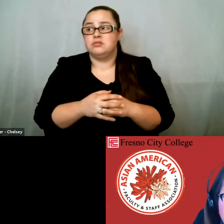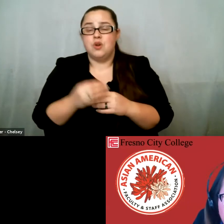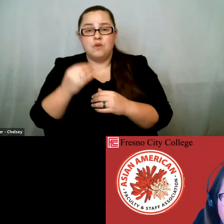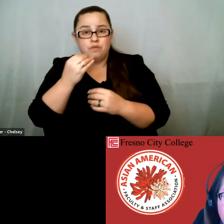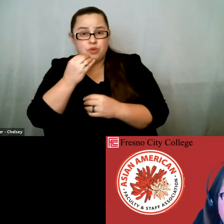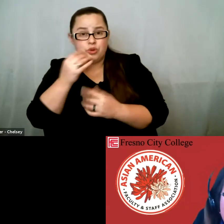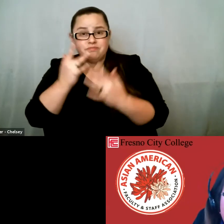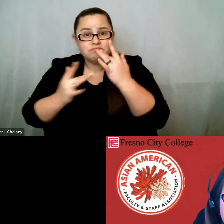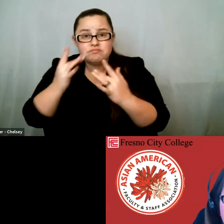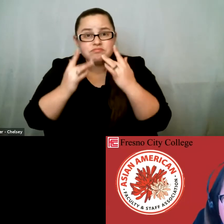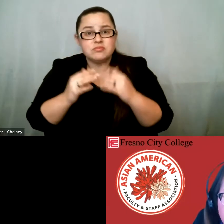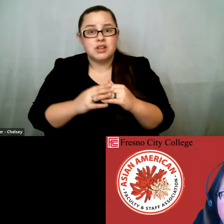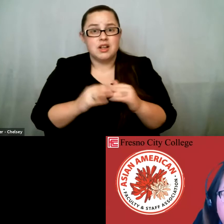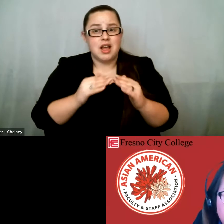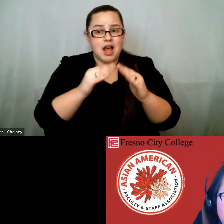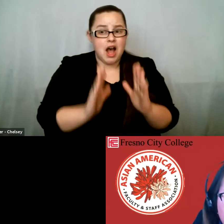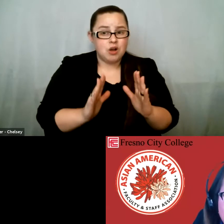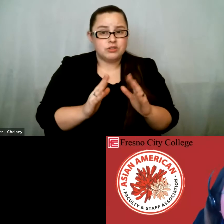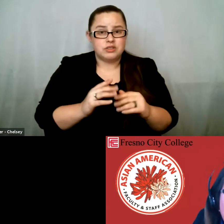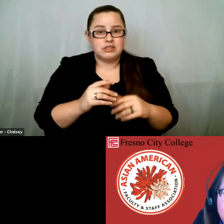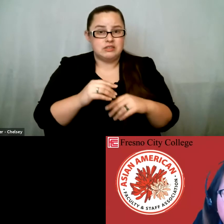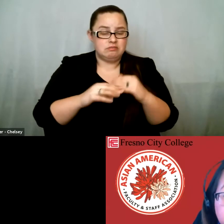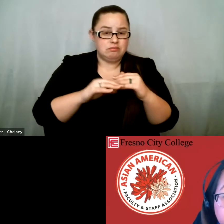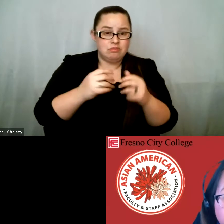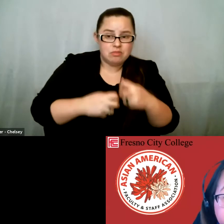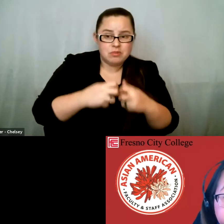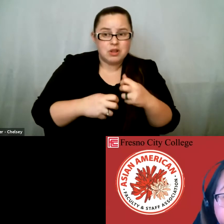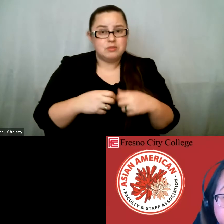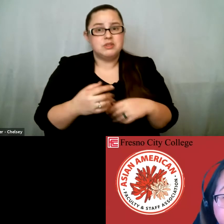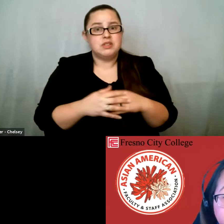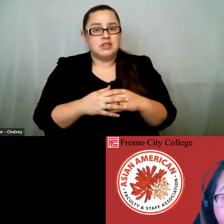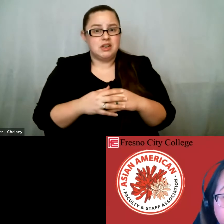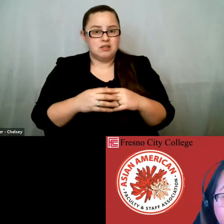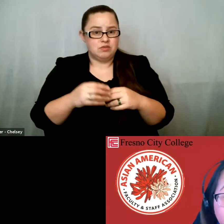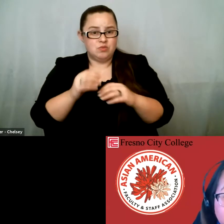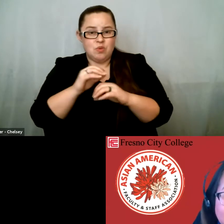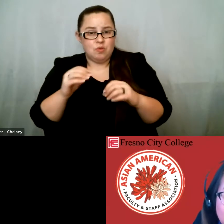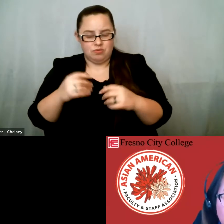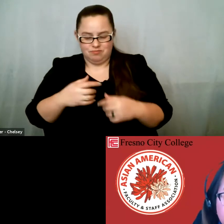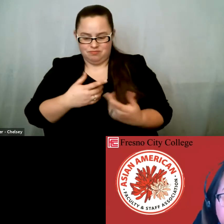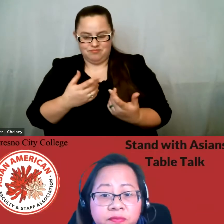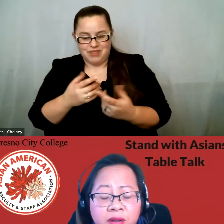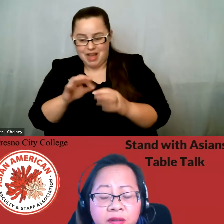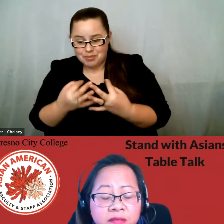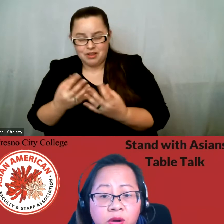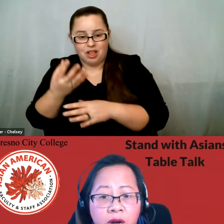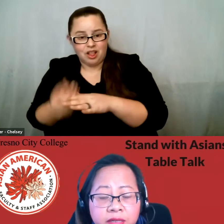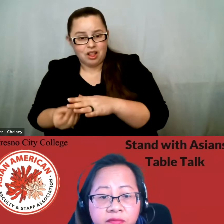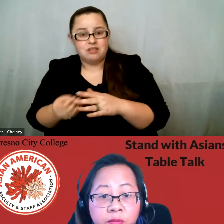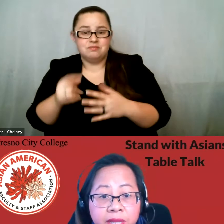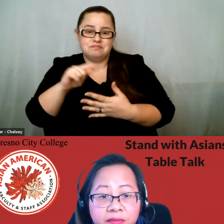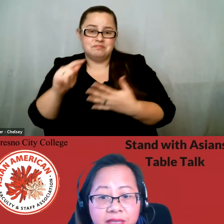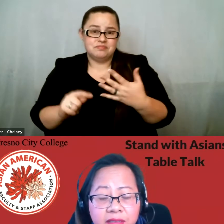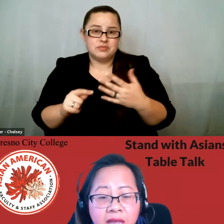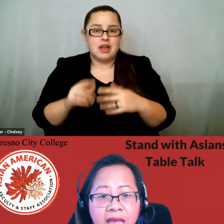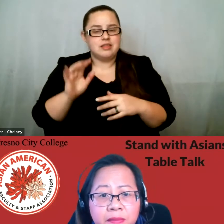housing instability, mental health issues, loss of loved ones, and so much more. That itself has been so hard